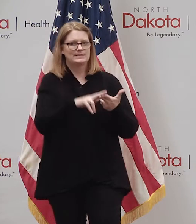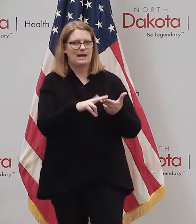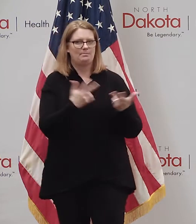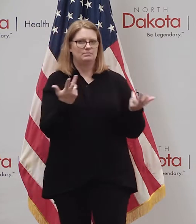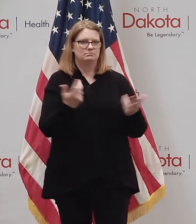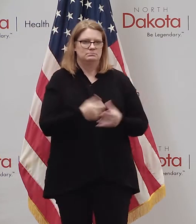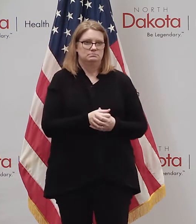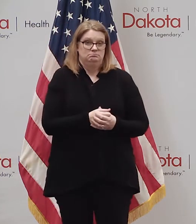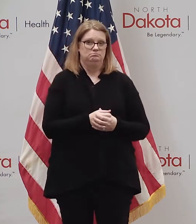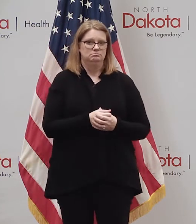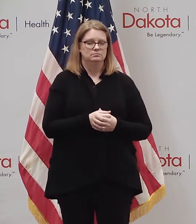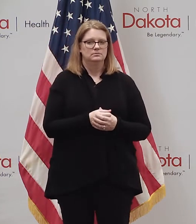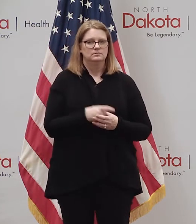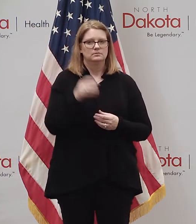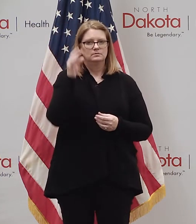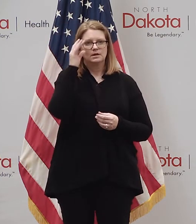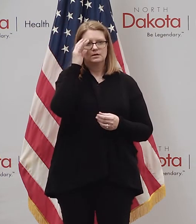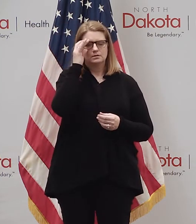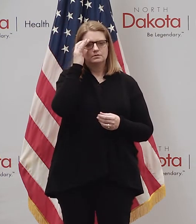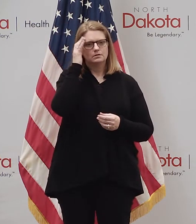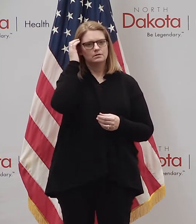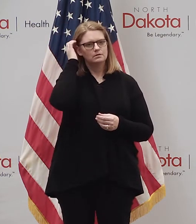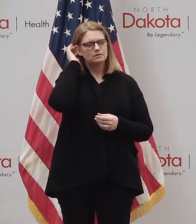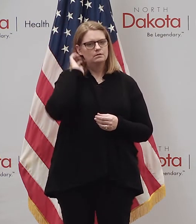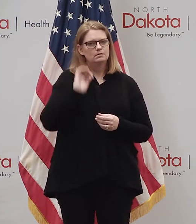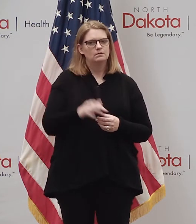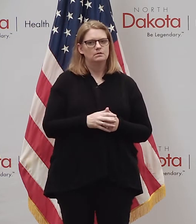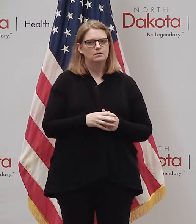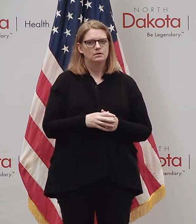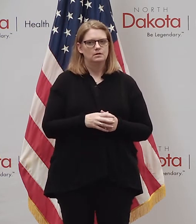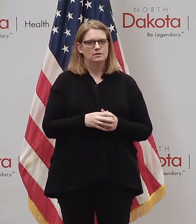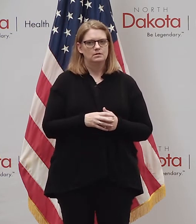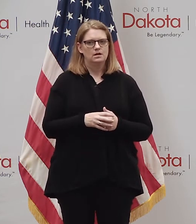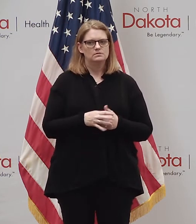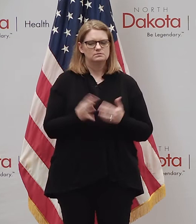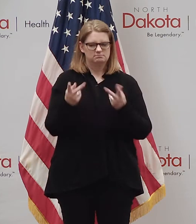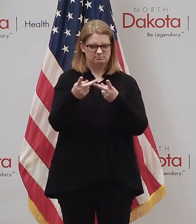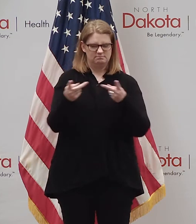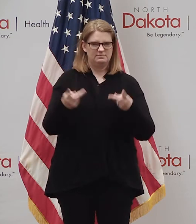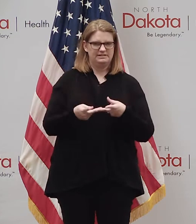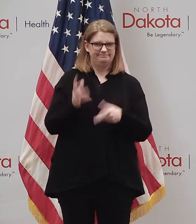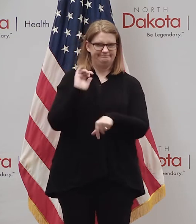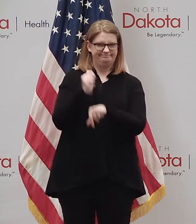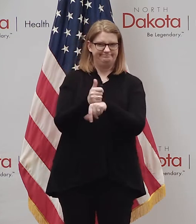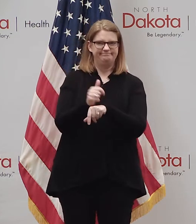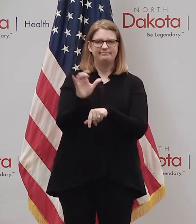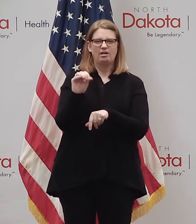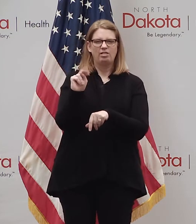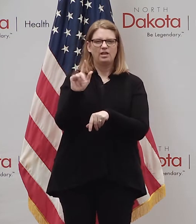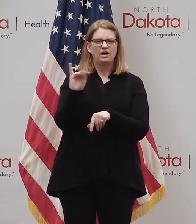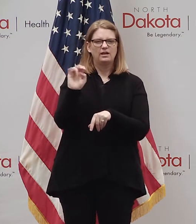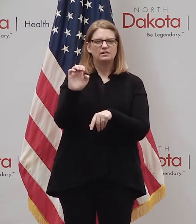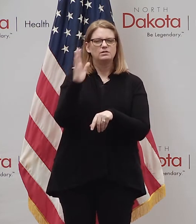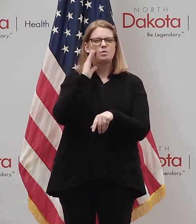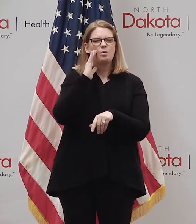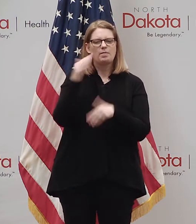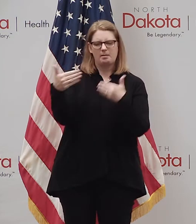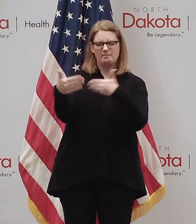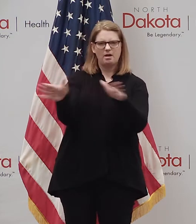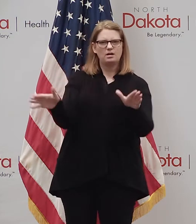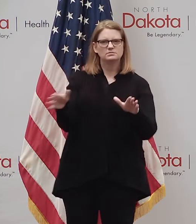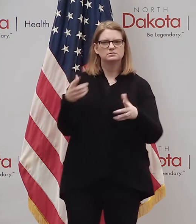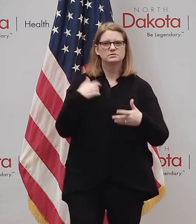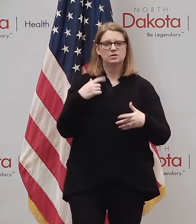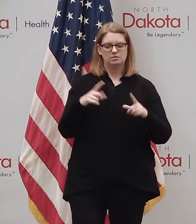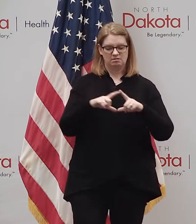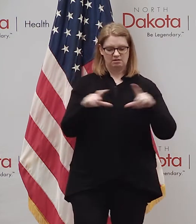But again, I know that there are locations posted online about where the drop boxes are where people can drop